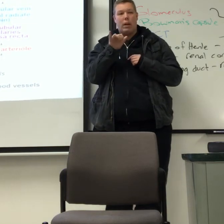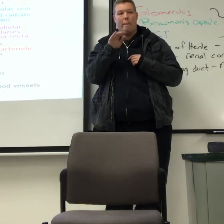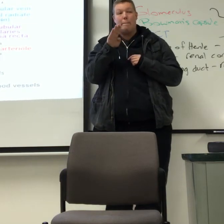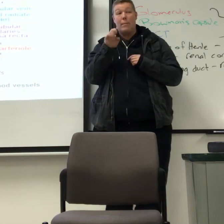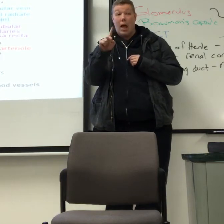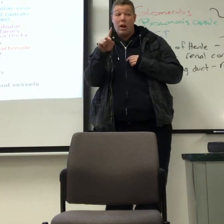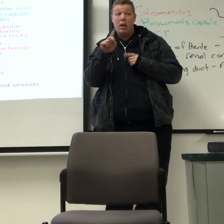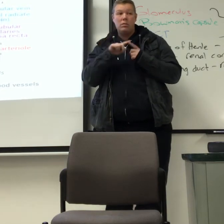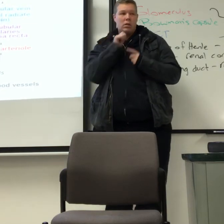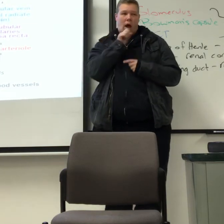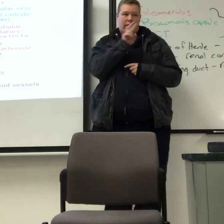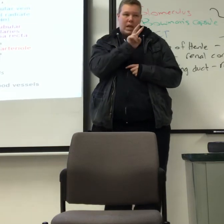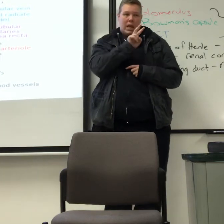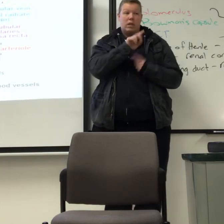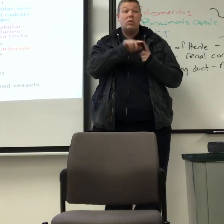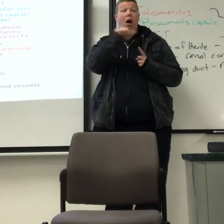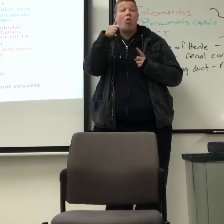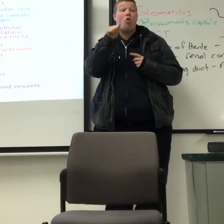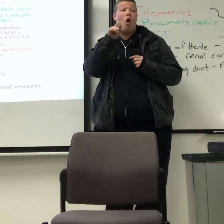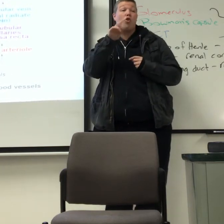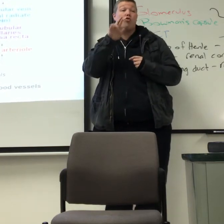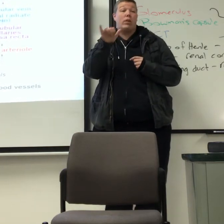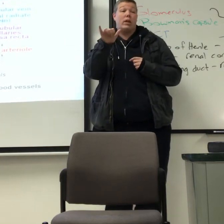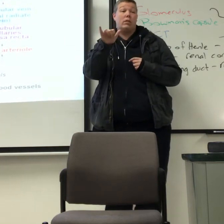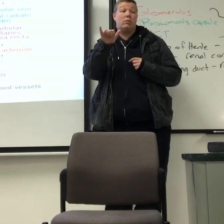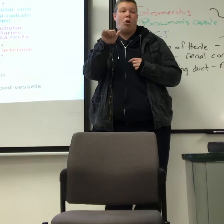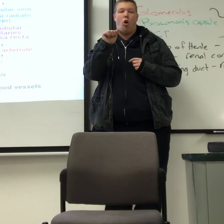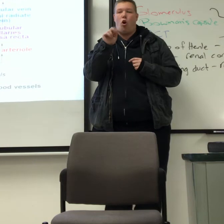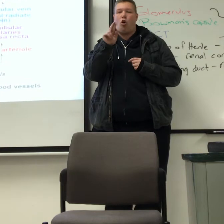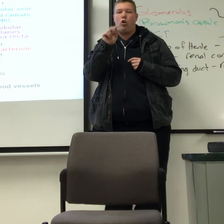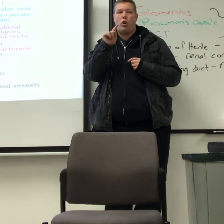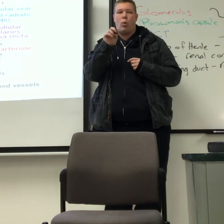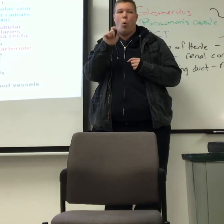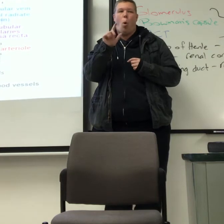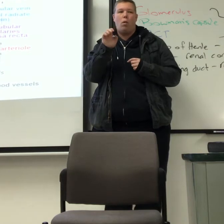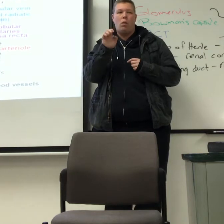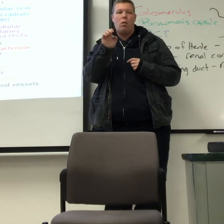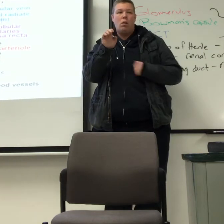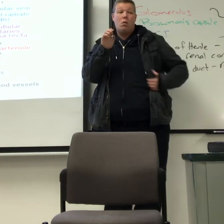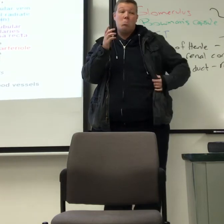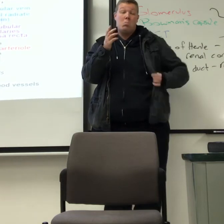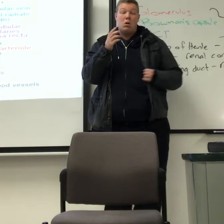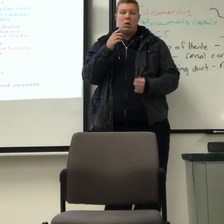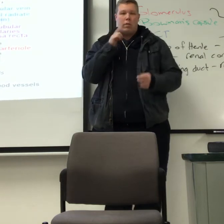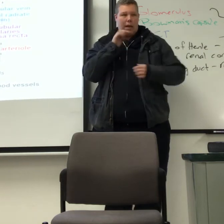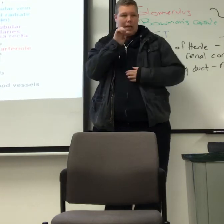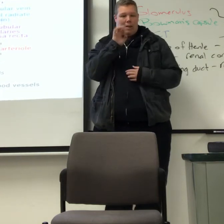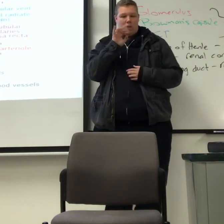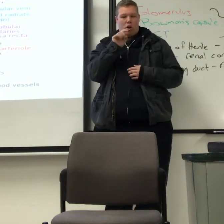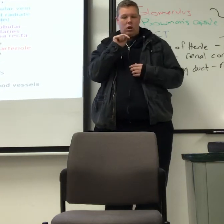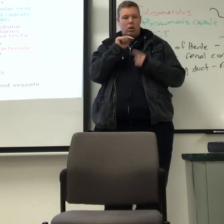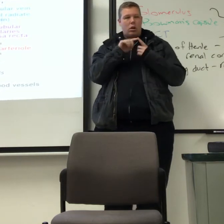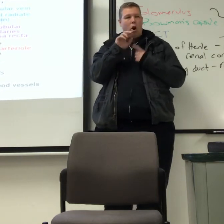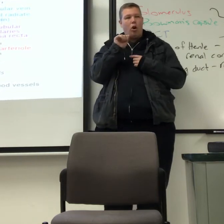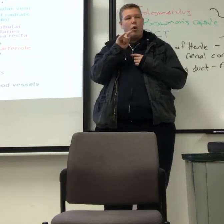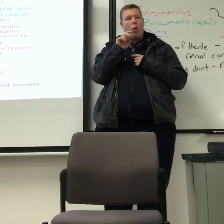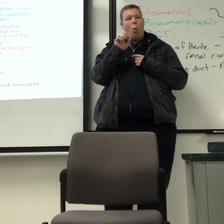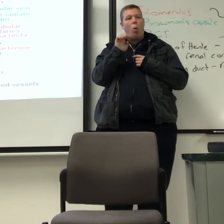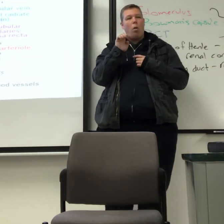vein, it's another artery, an arteriole. And that efferent arteriole will then feed into